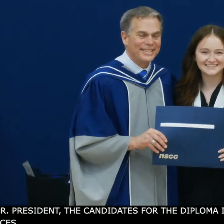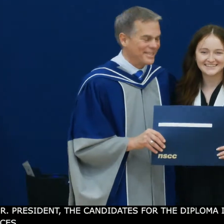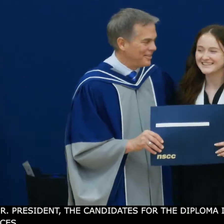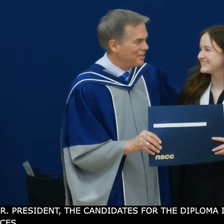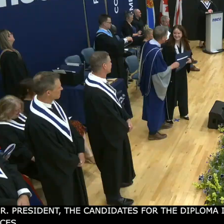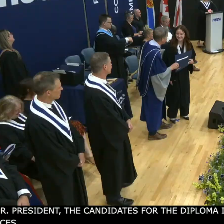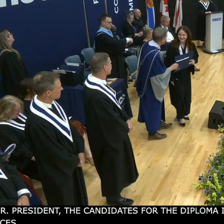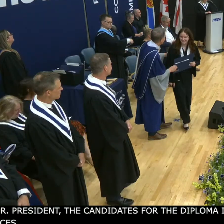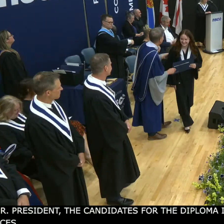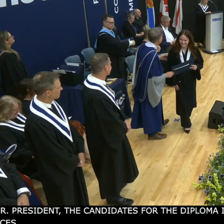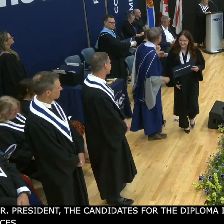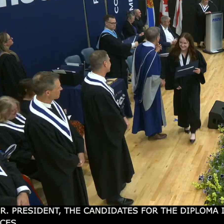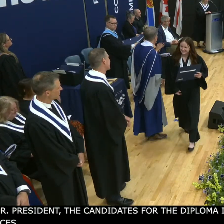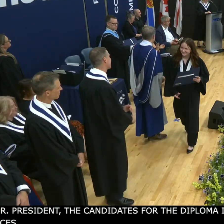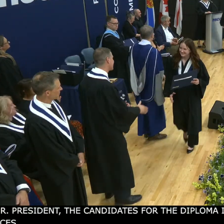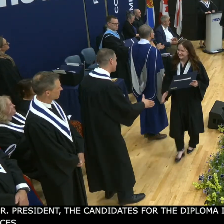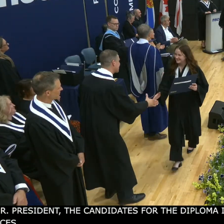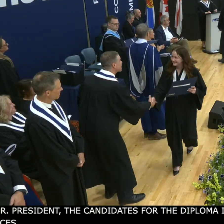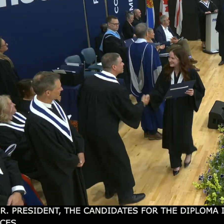Zachary Johnson.